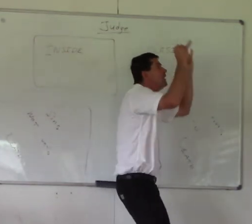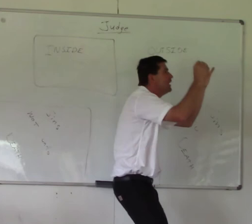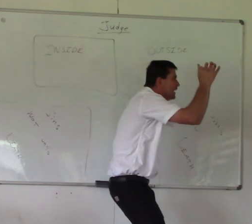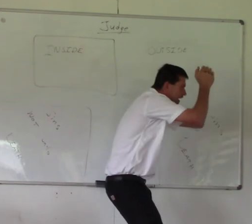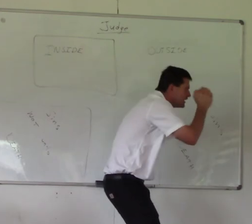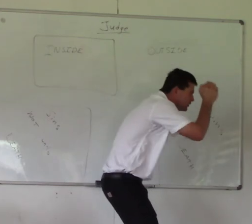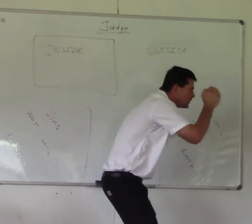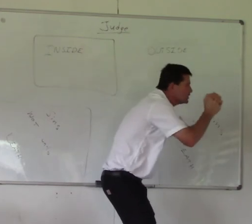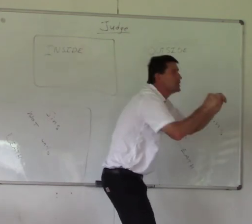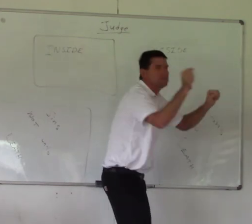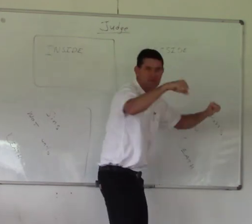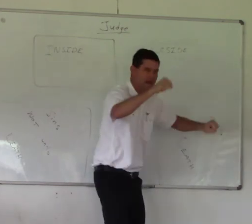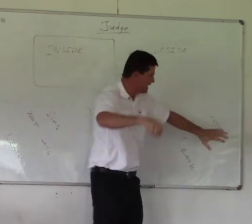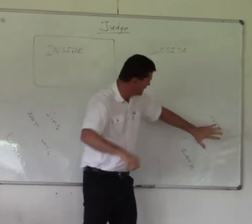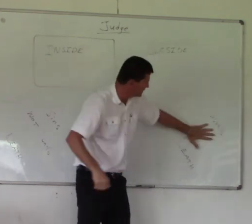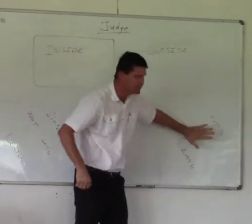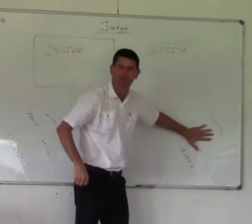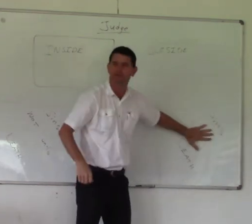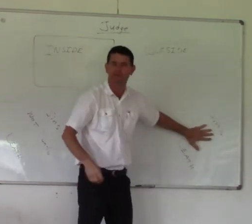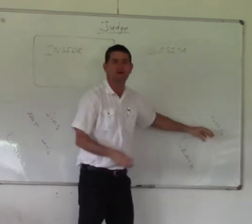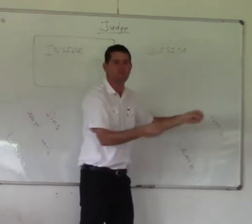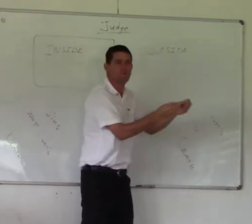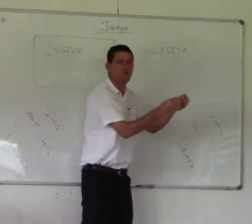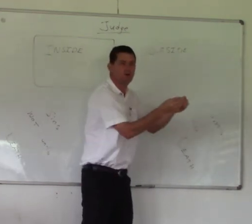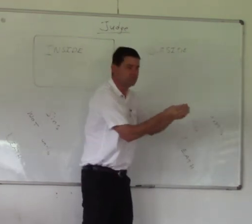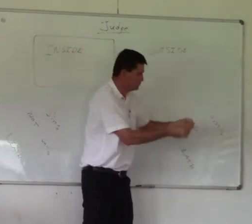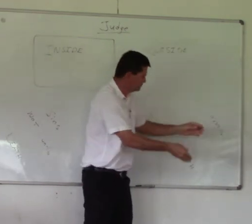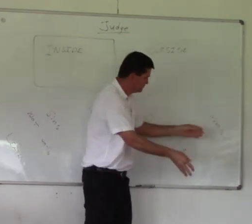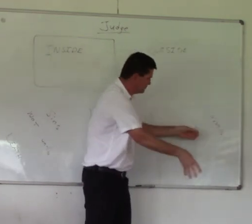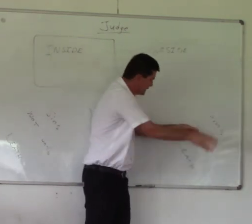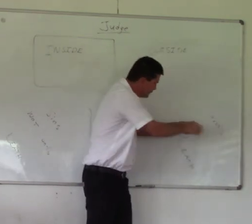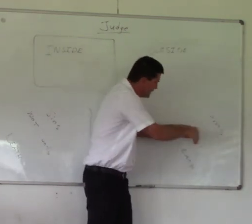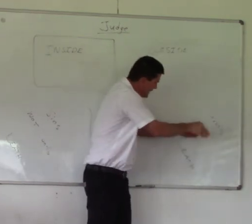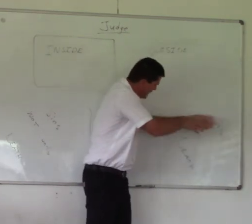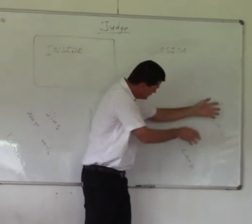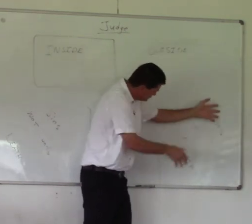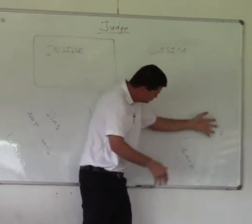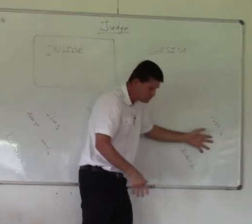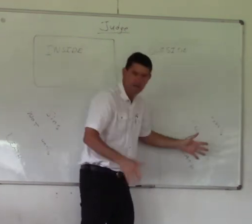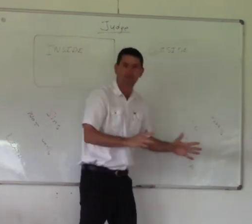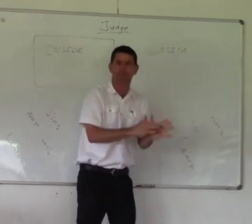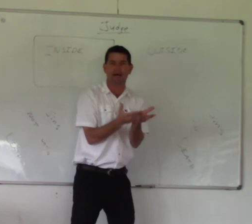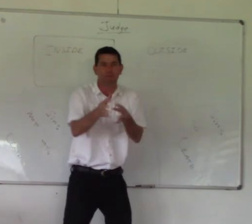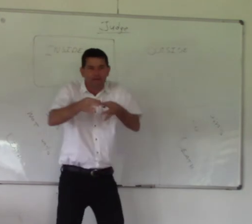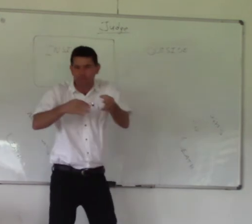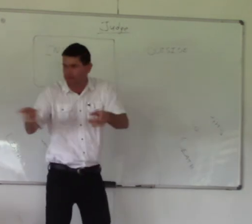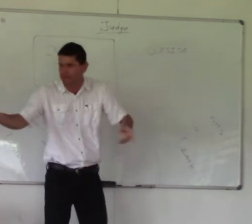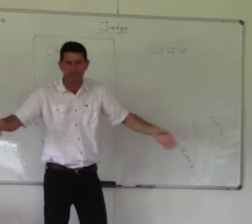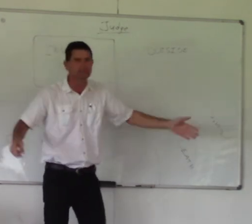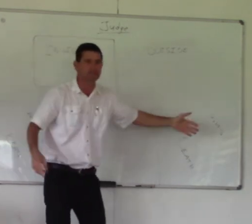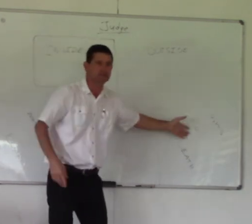Yeah. Idol worship. Yeah. More. We can add. The Bible explains them